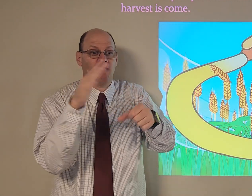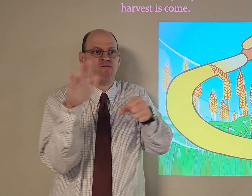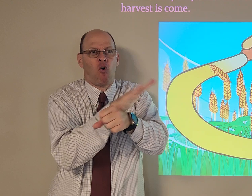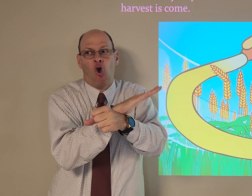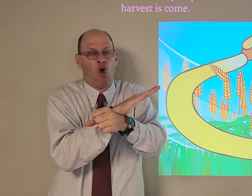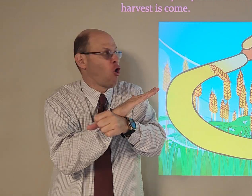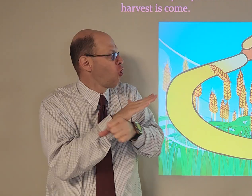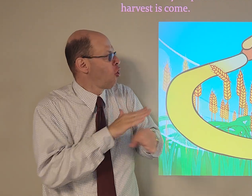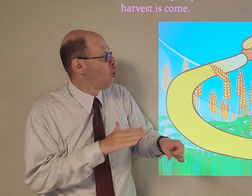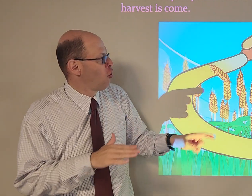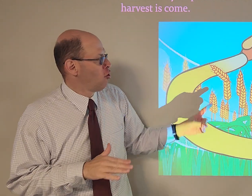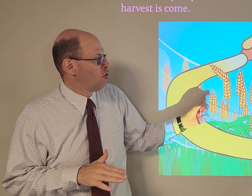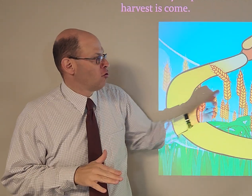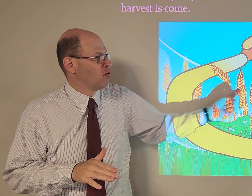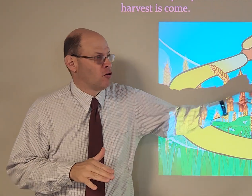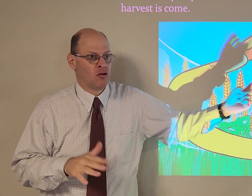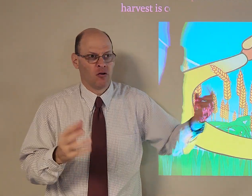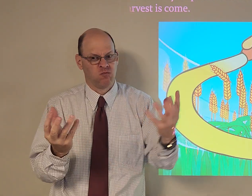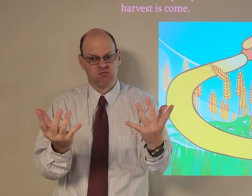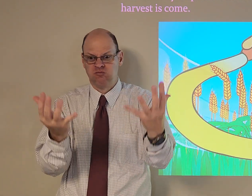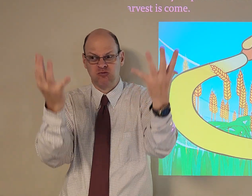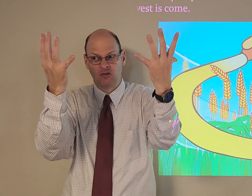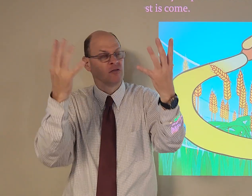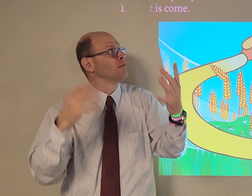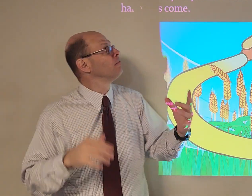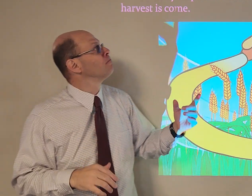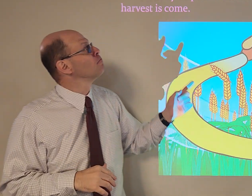29. But when the fruit is brought forth,